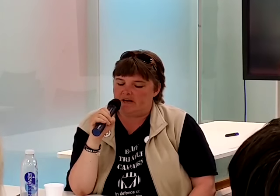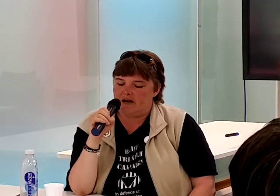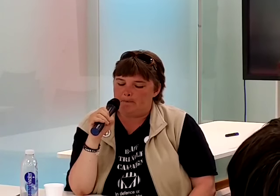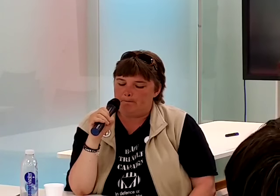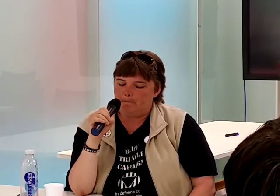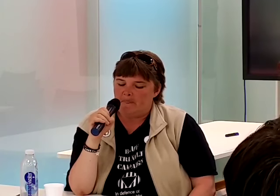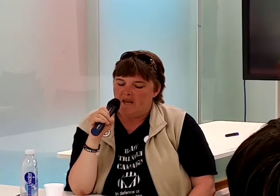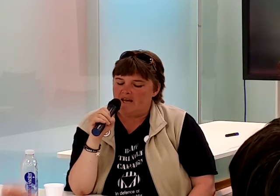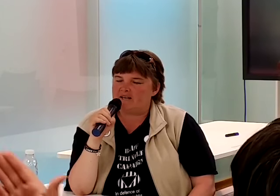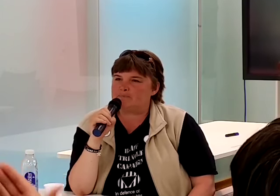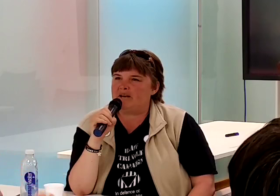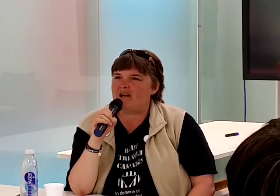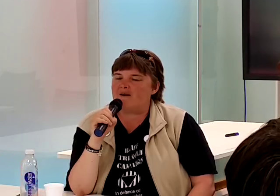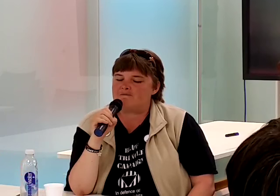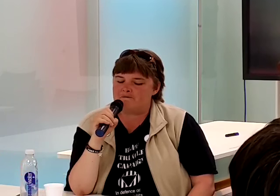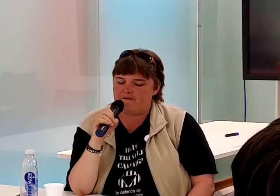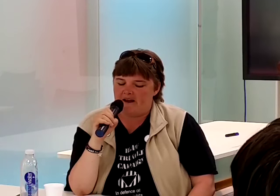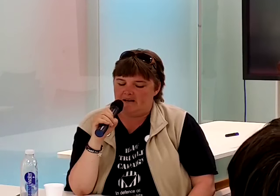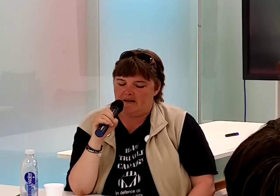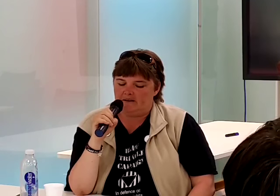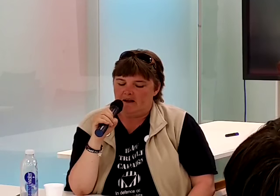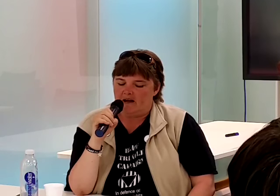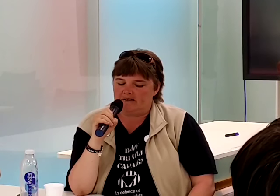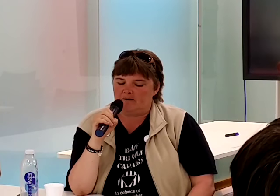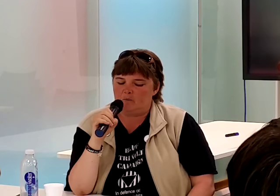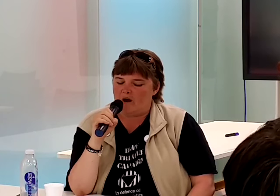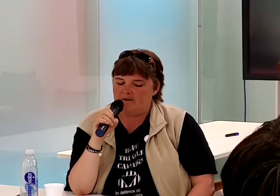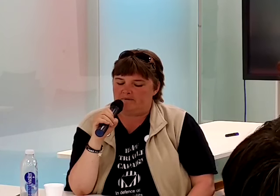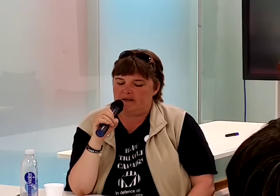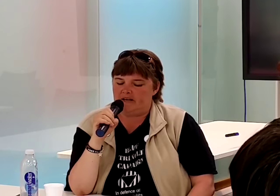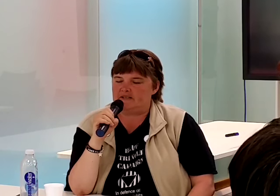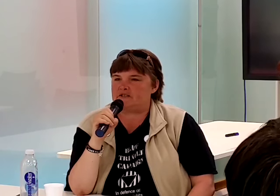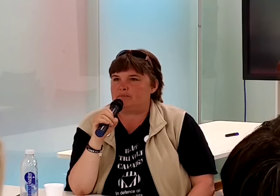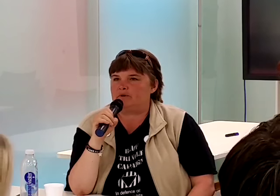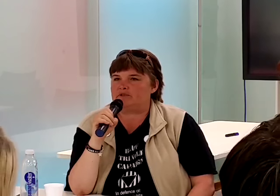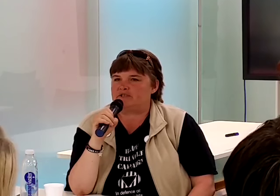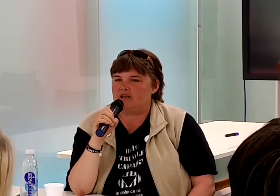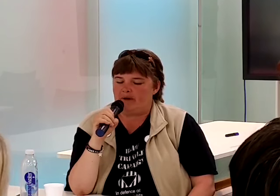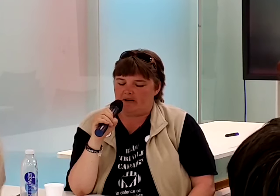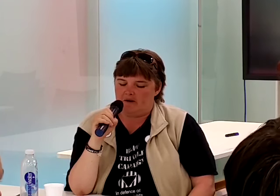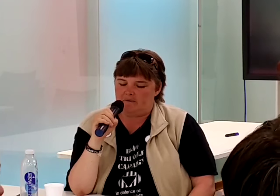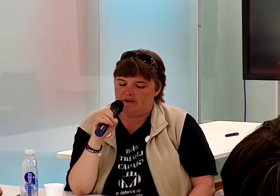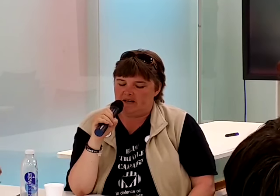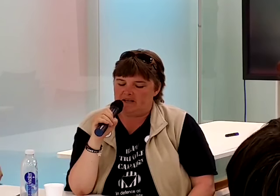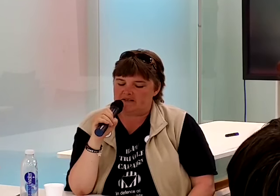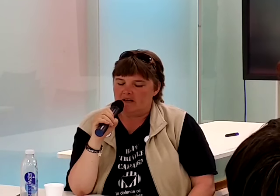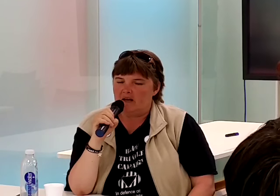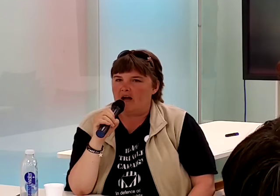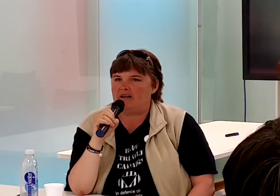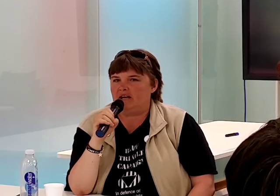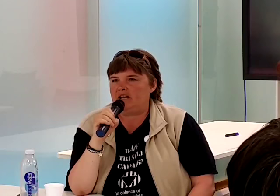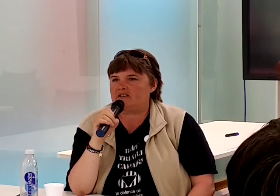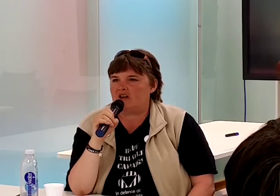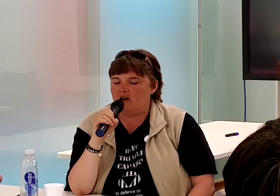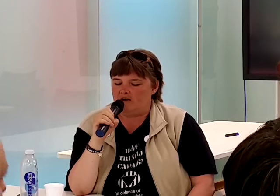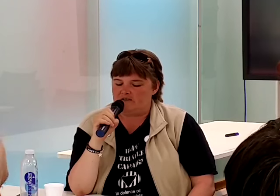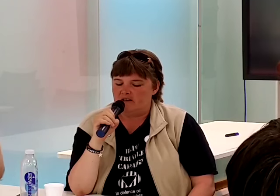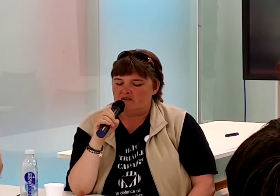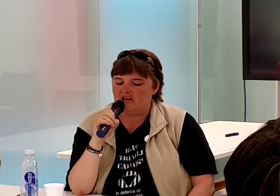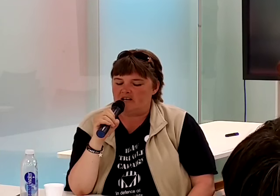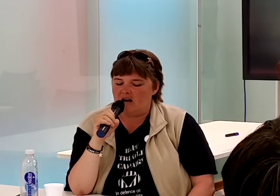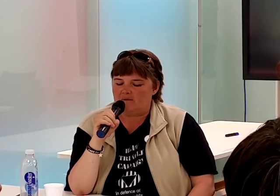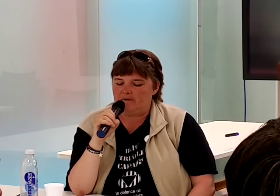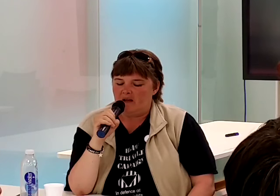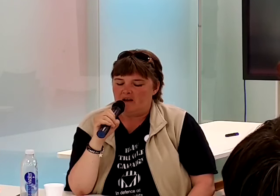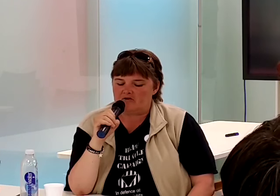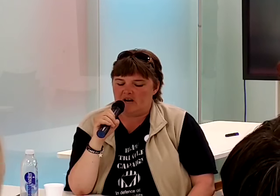to John today. He has been unfailing and unwavering in his support to DPAC over the years, and he has